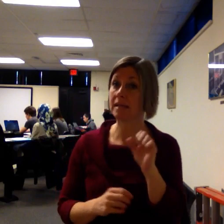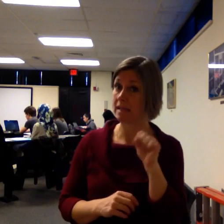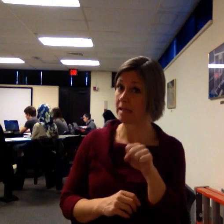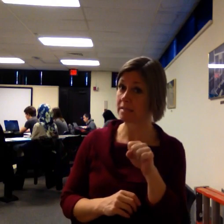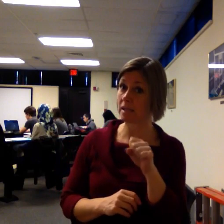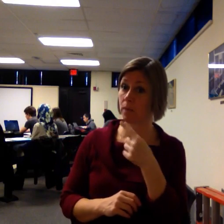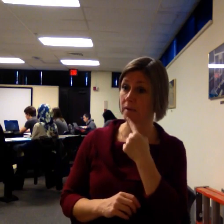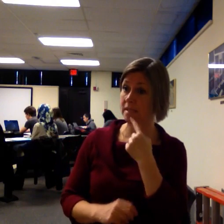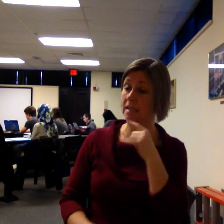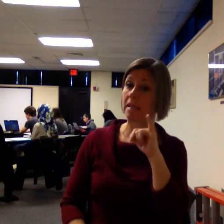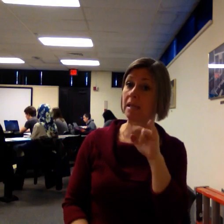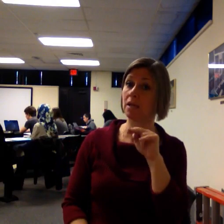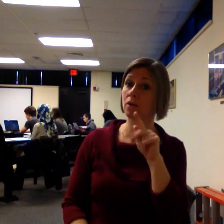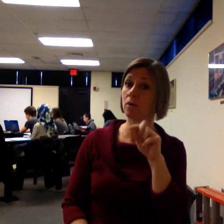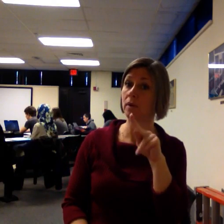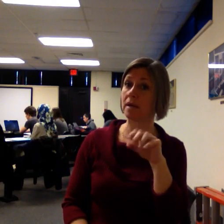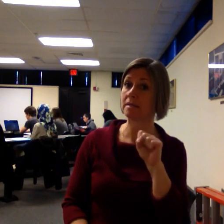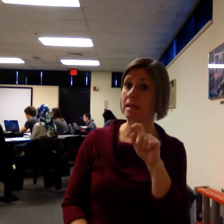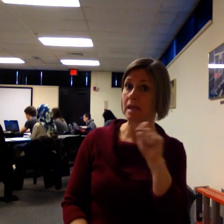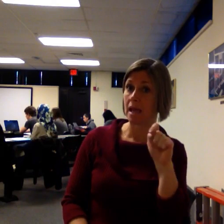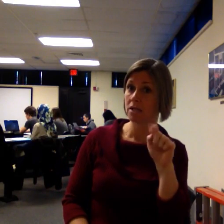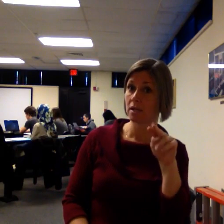interest dash net, you can use that.